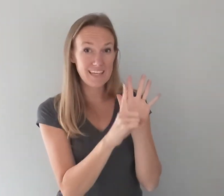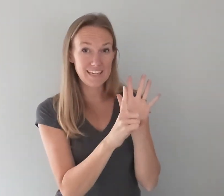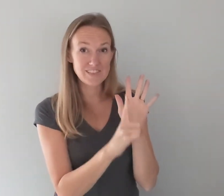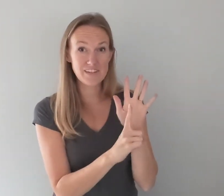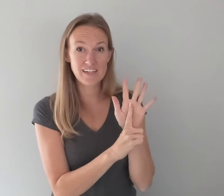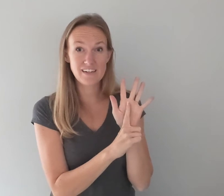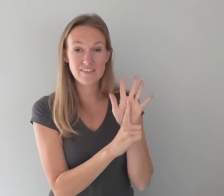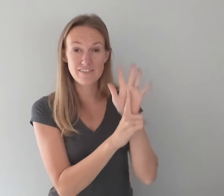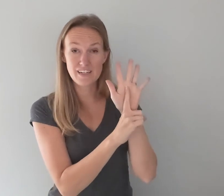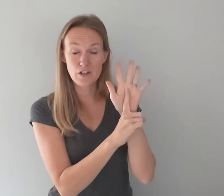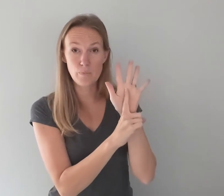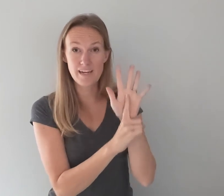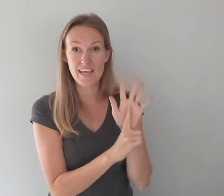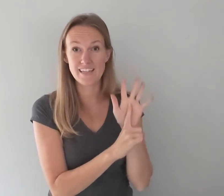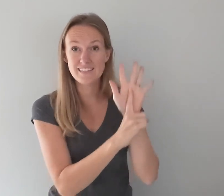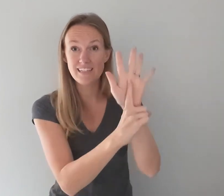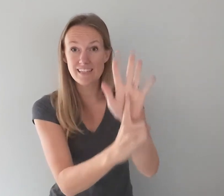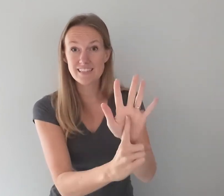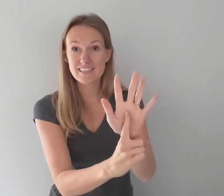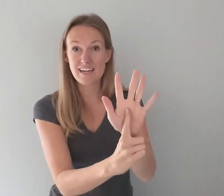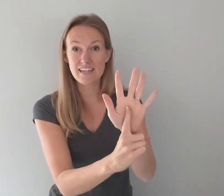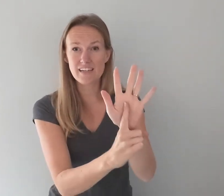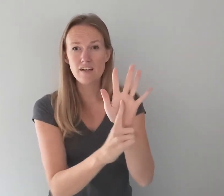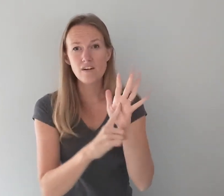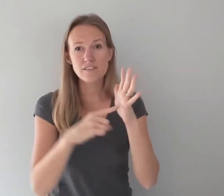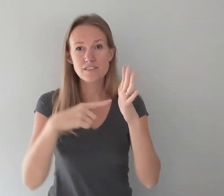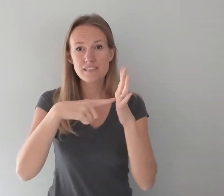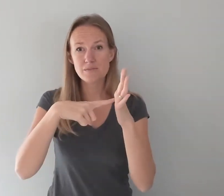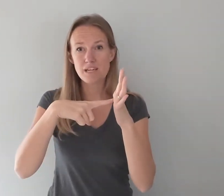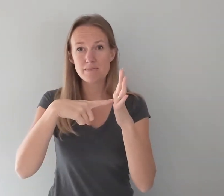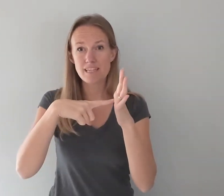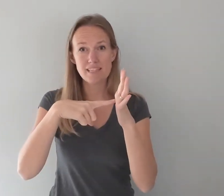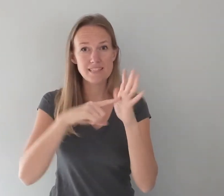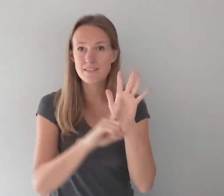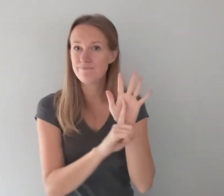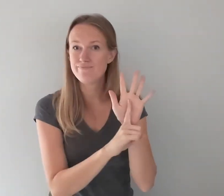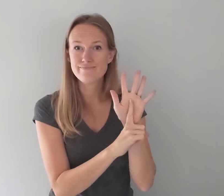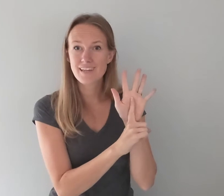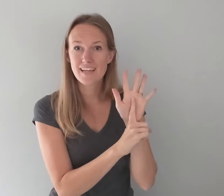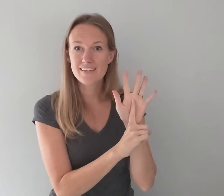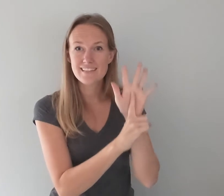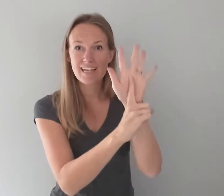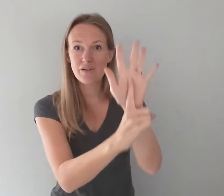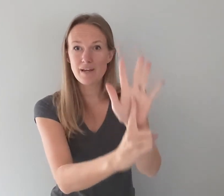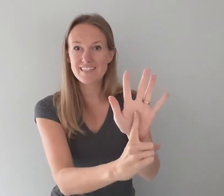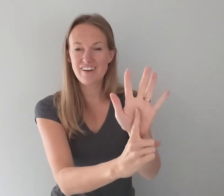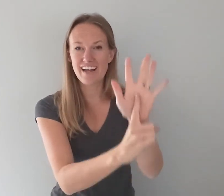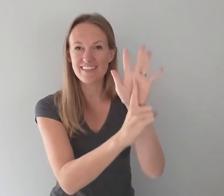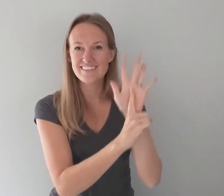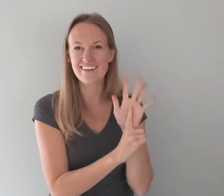Index finger in front of your open hand, the sign. I've also seen sometimes like this, okay? Either way is fine. This is always